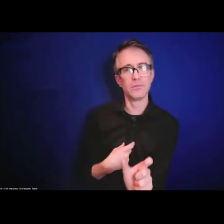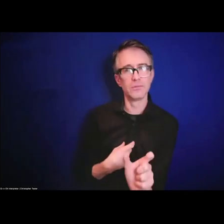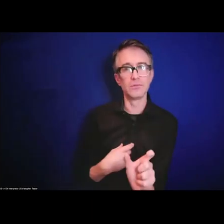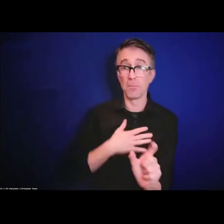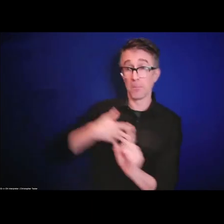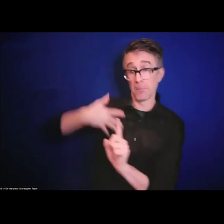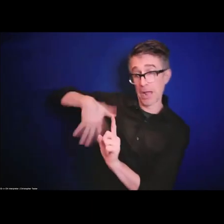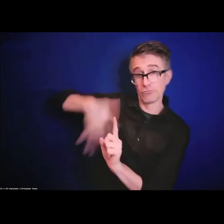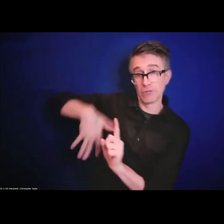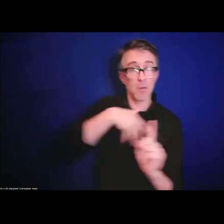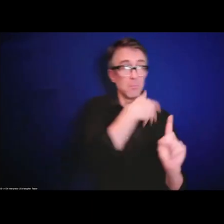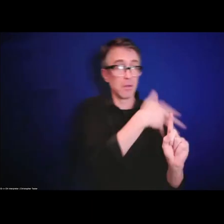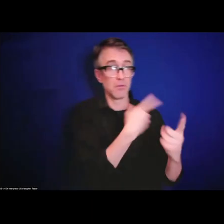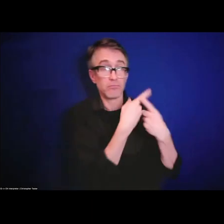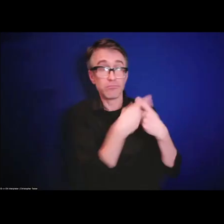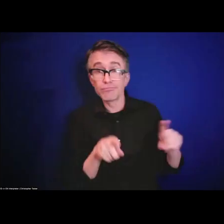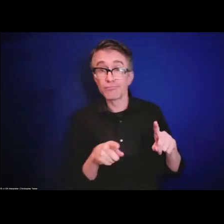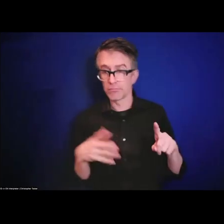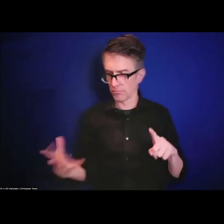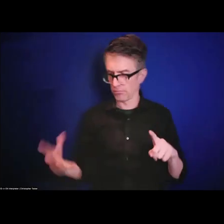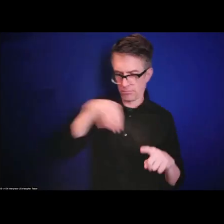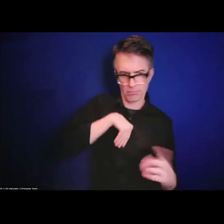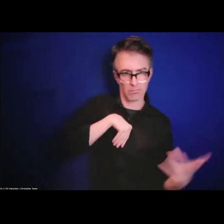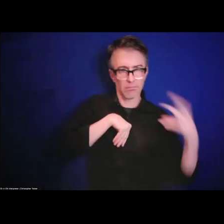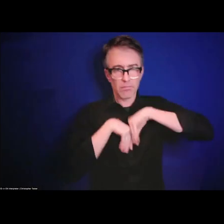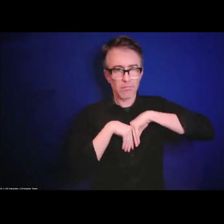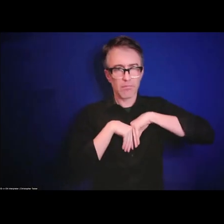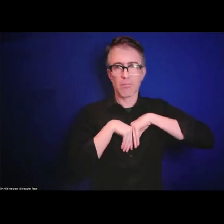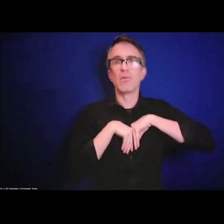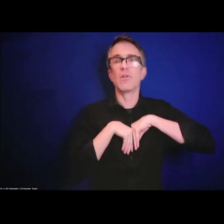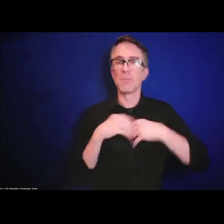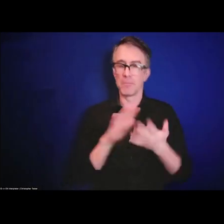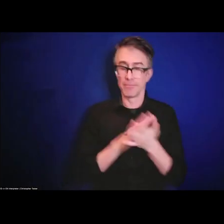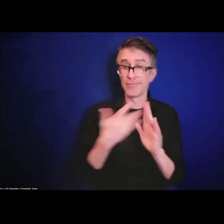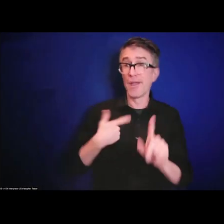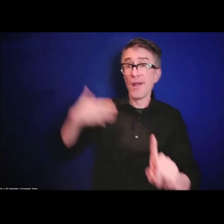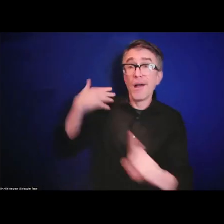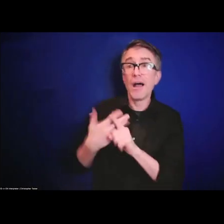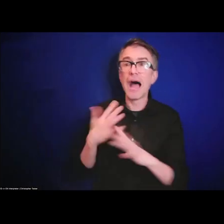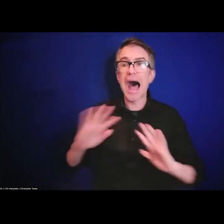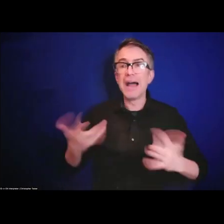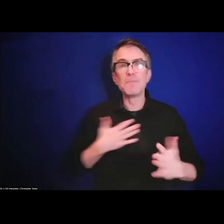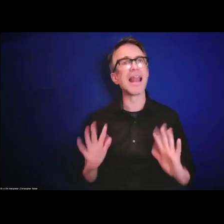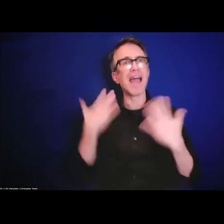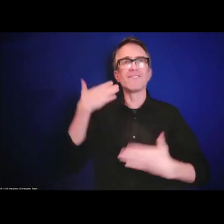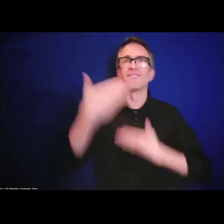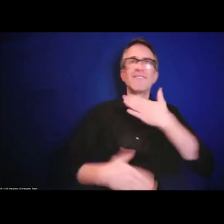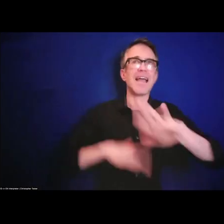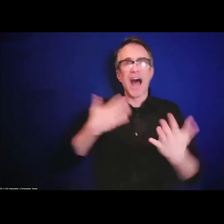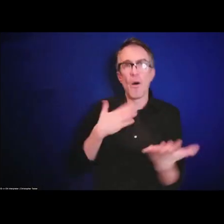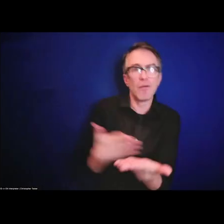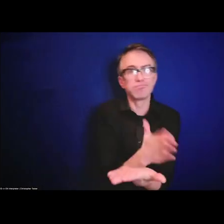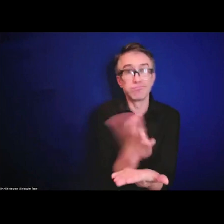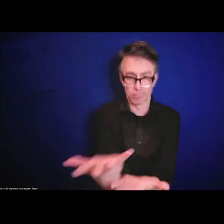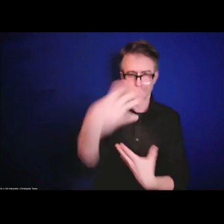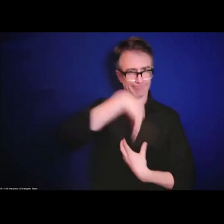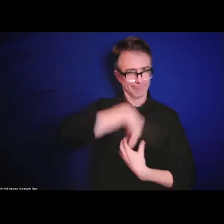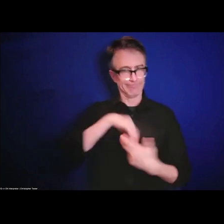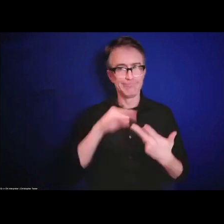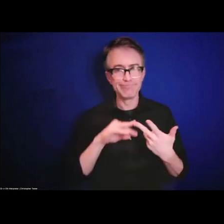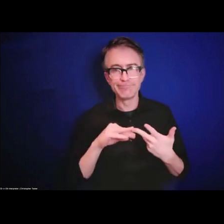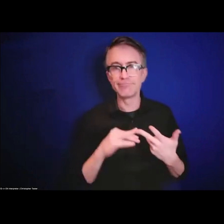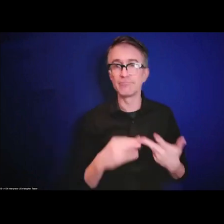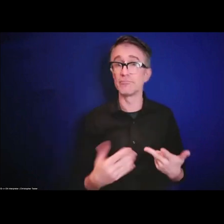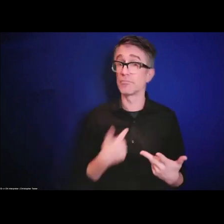person's experiences and outcomes. It highlights disparities that may otherwise be hidden if we're only looking at